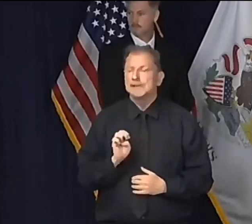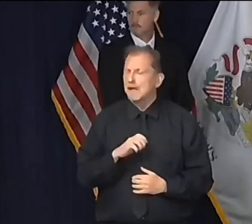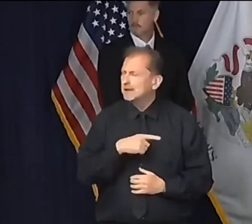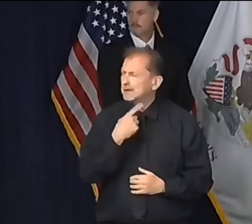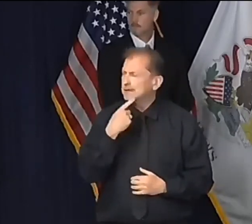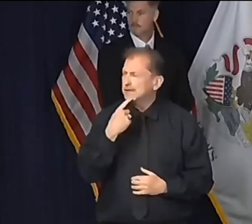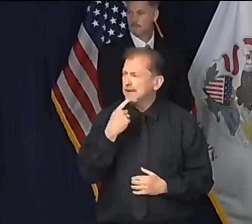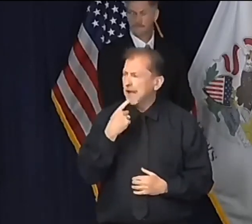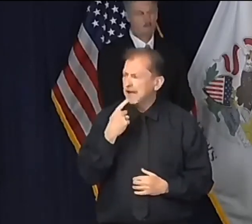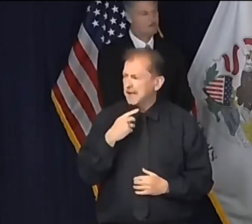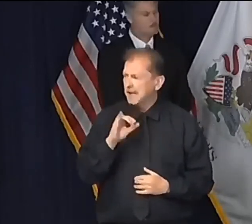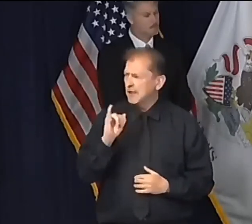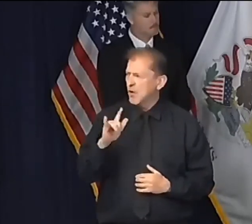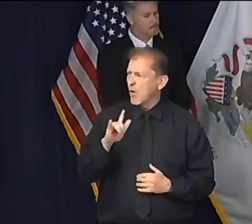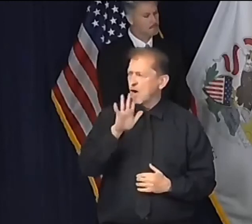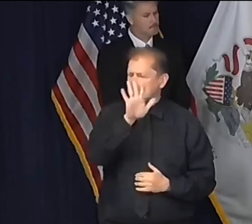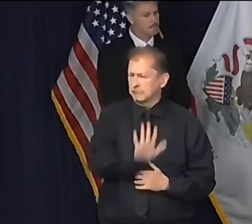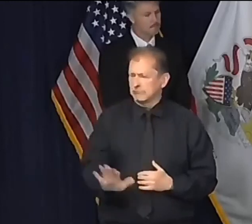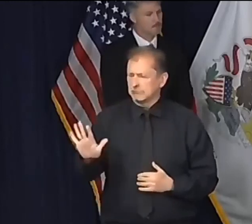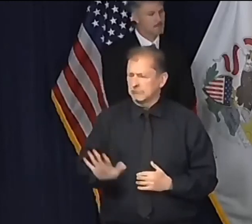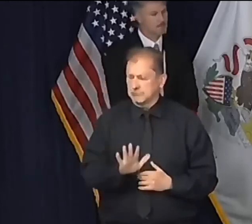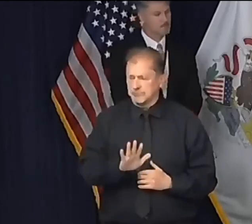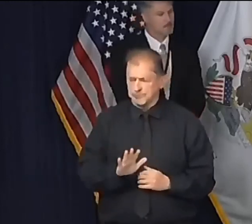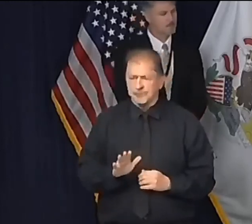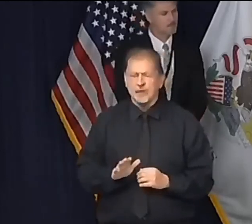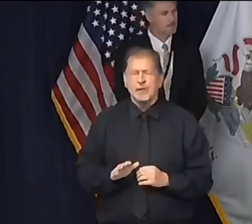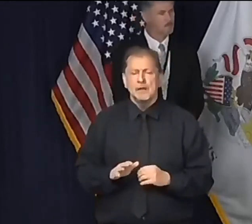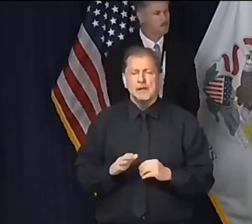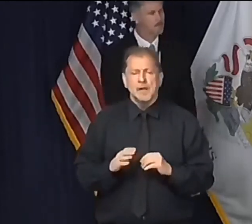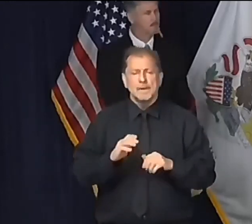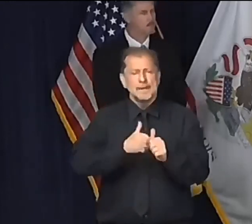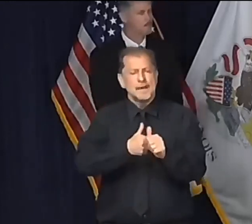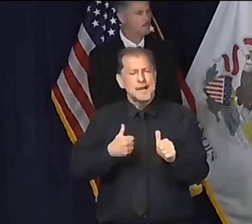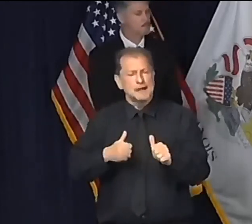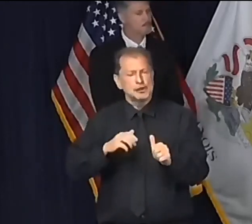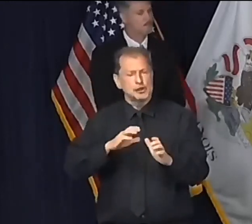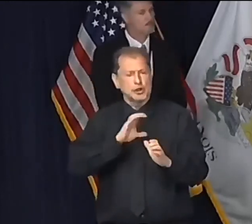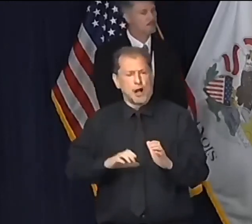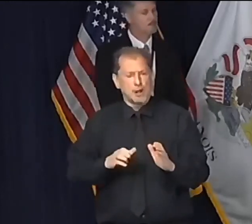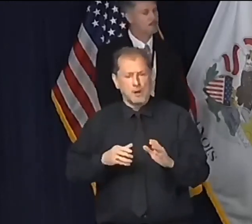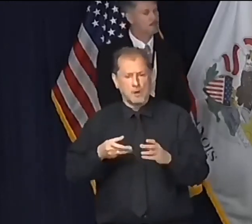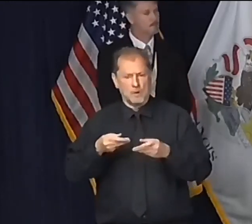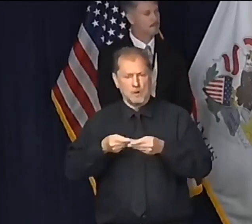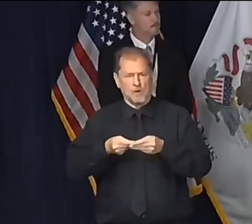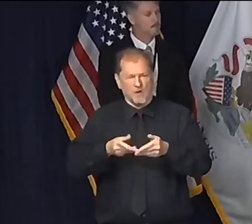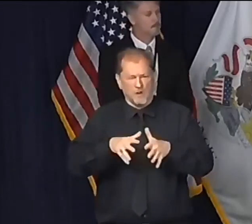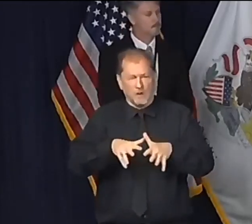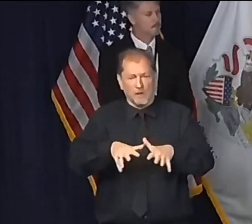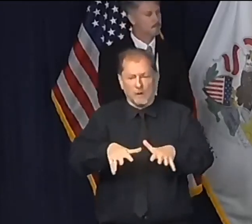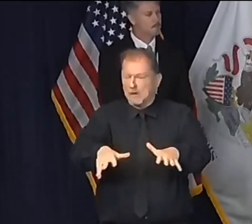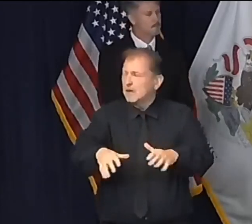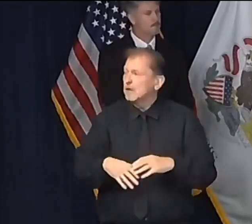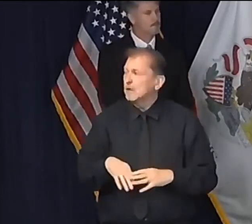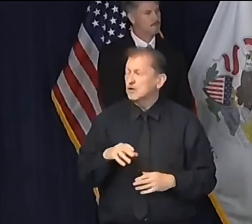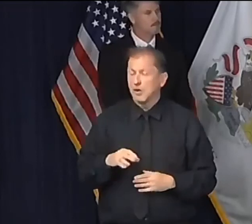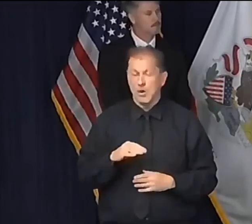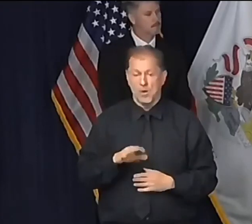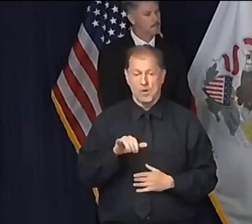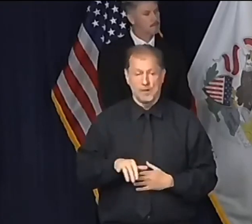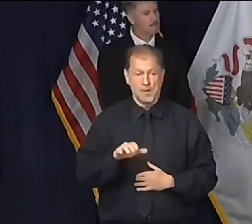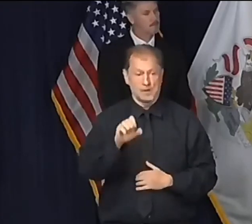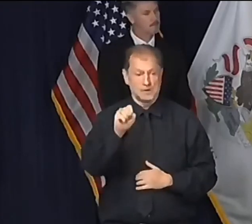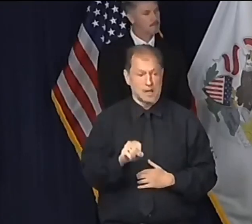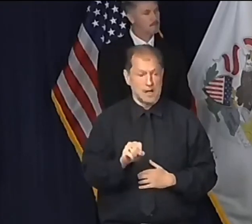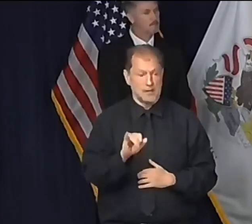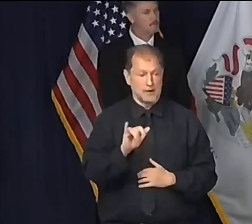downstate Illinois will see cases peak sometime later than the Chicago area. To what extent are rural critical access hospitals prepared for the increased volume